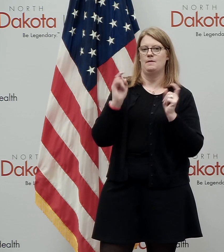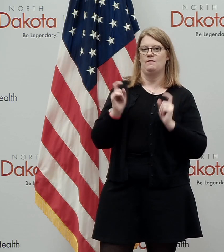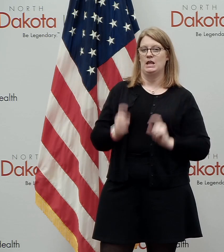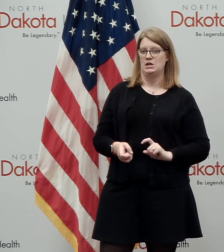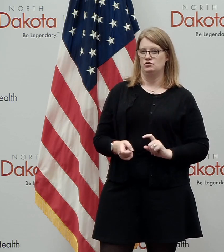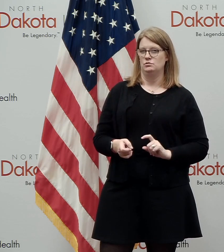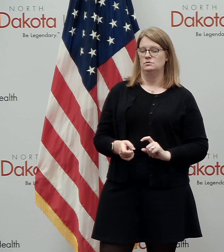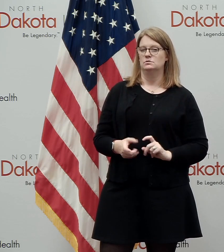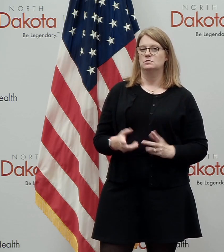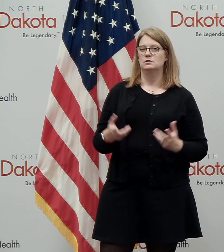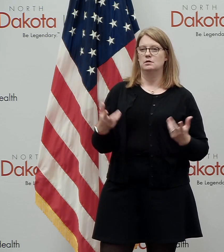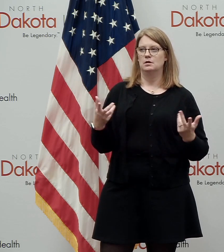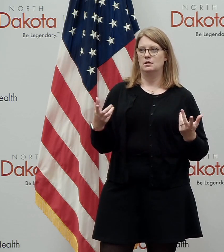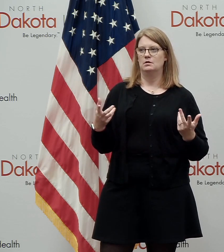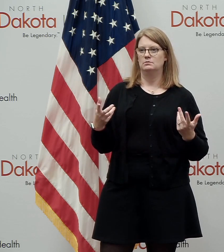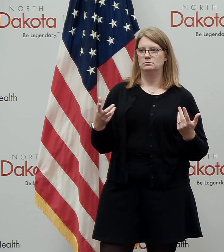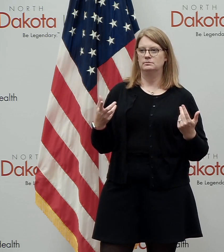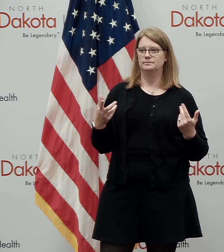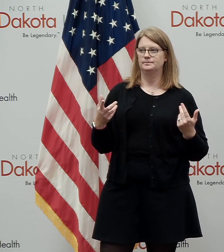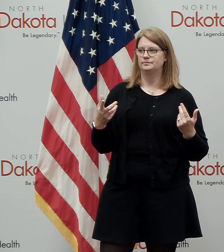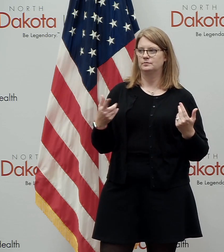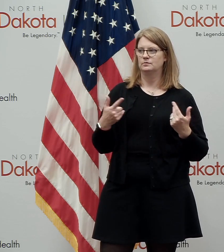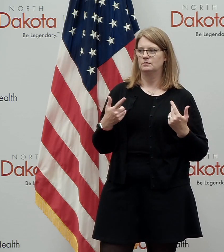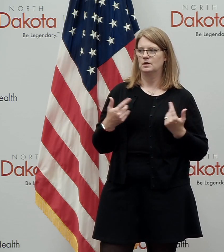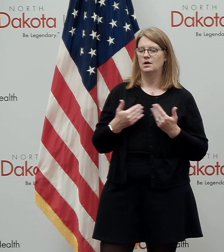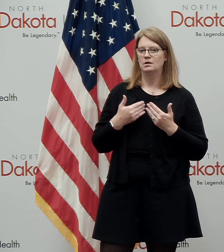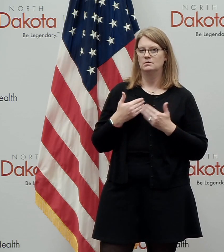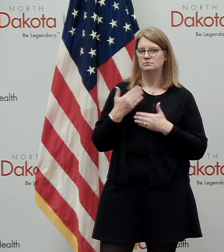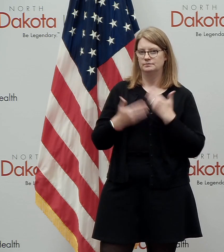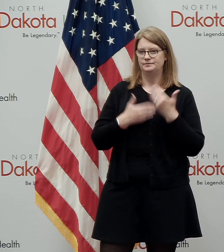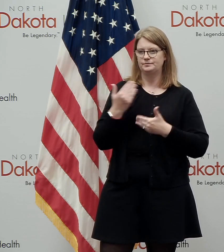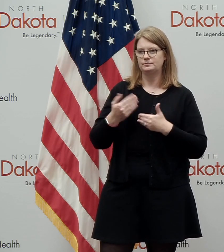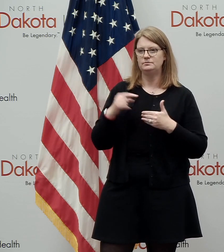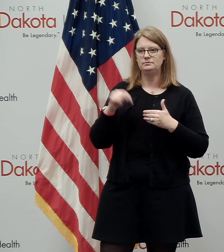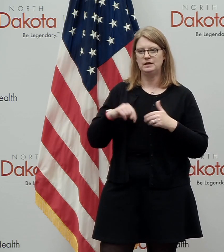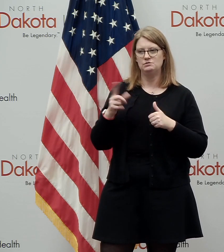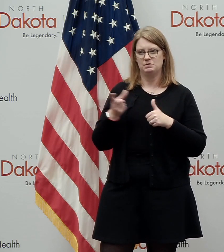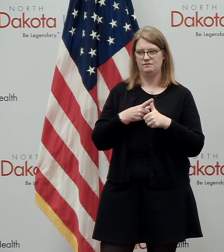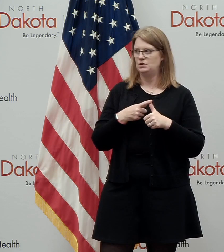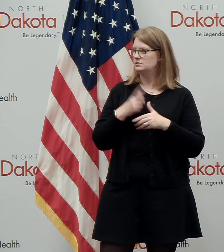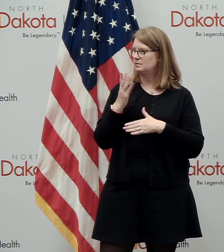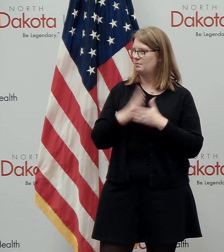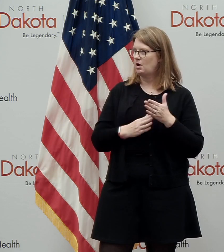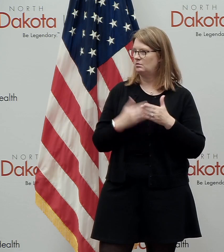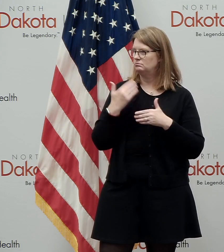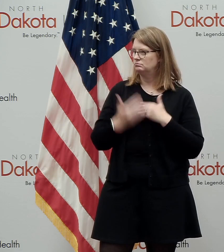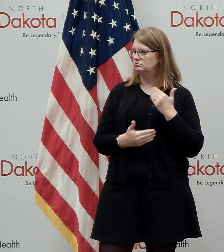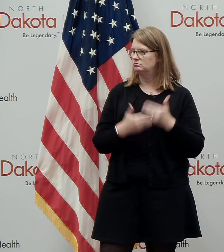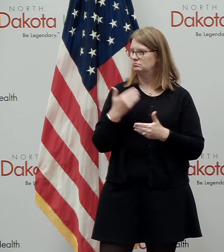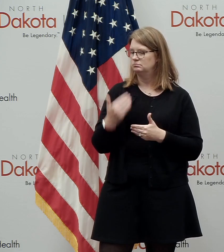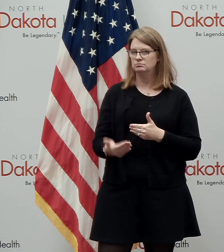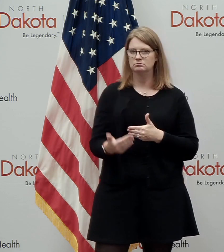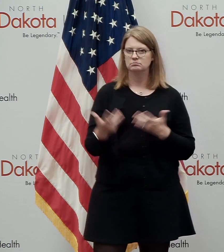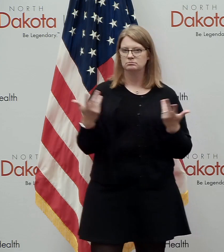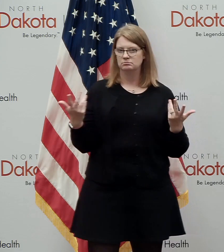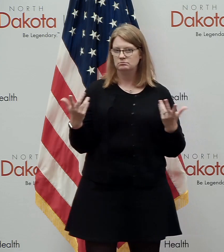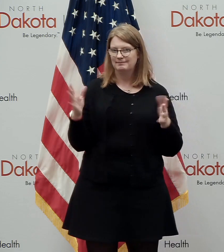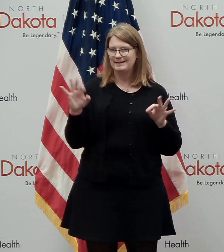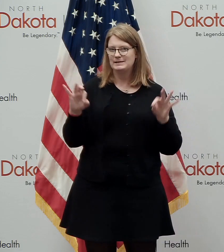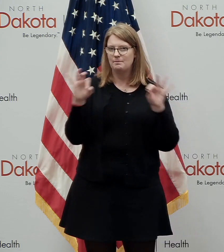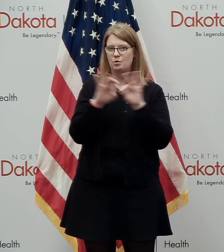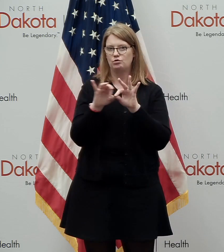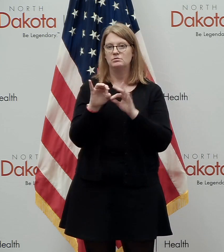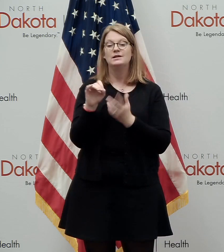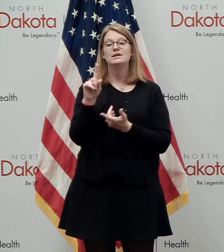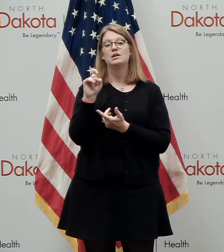as it winds its way through the process. Today was just the first step of that. But again, key news,